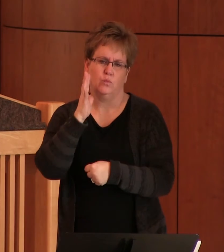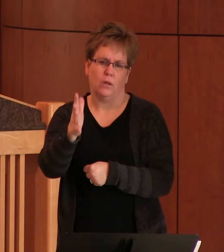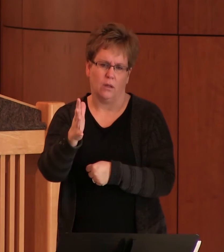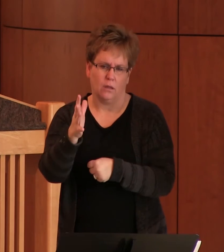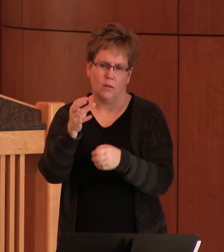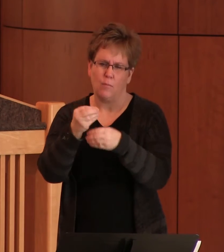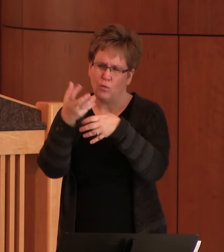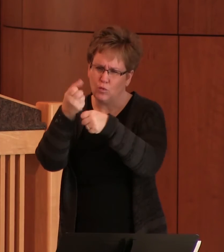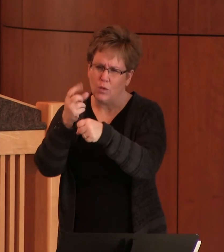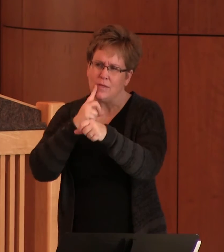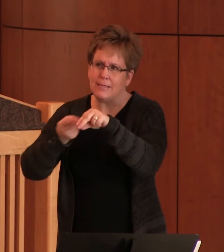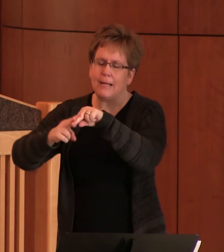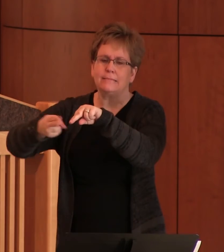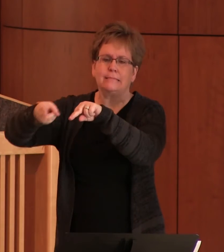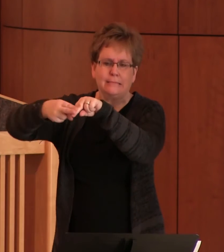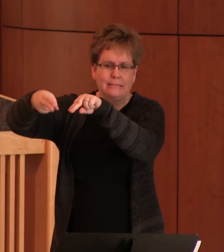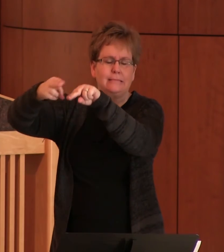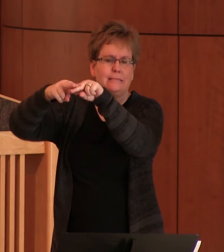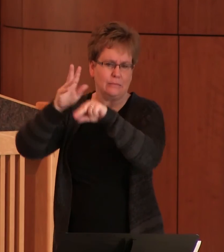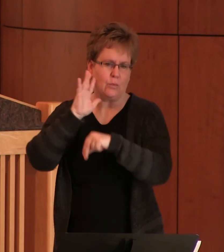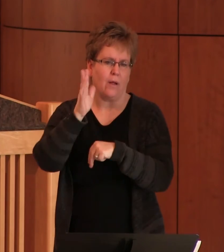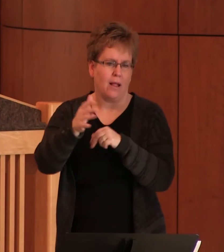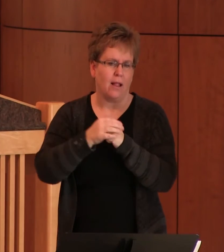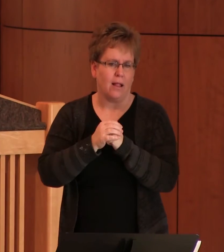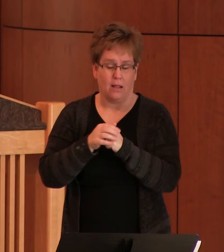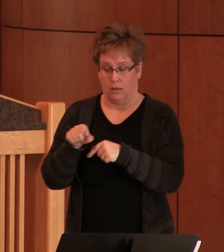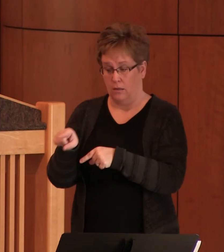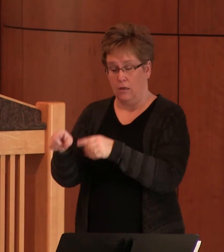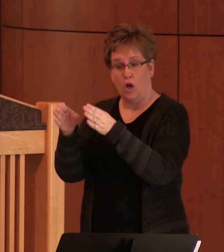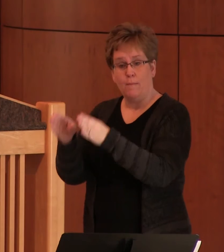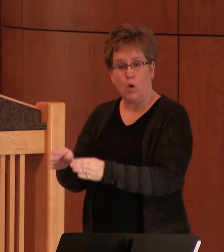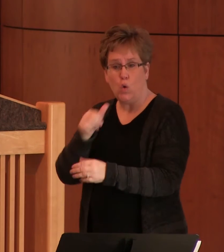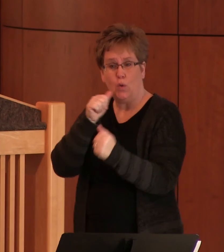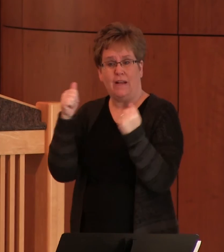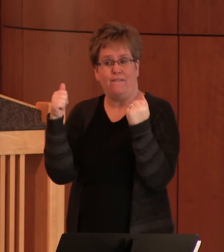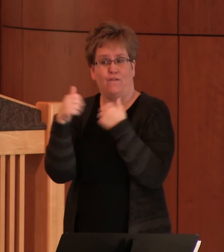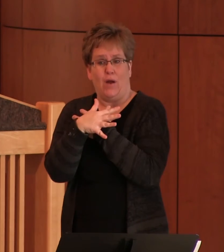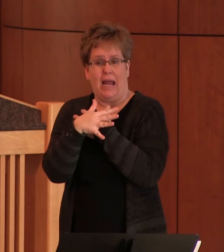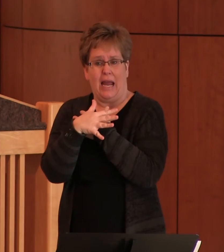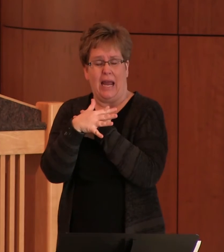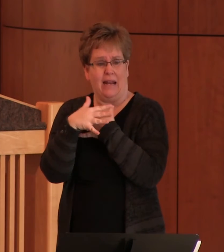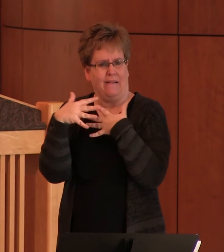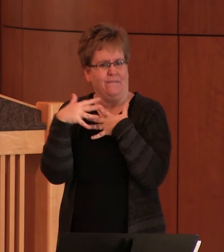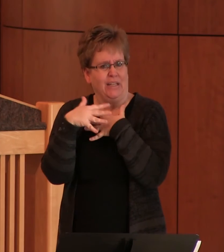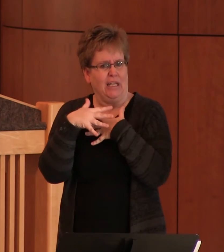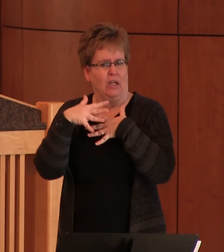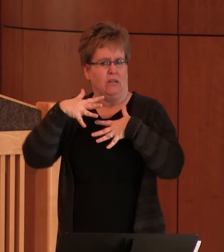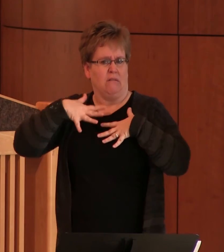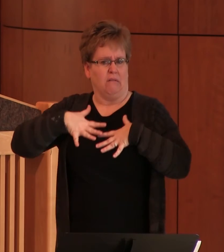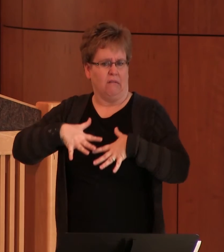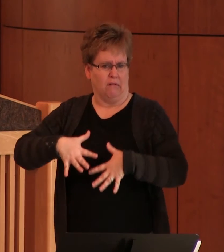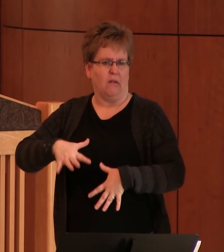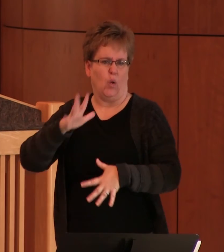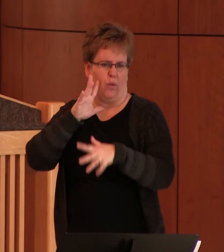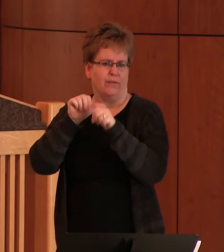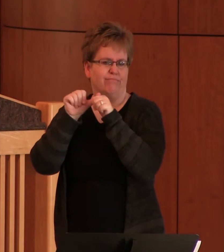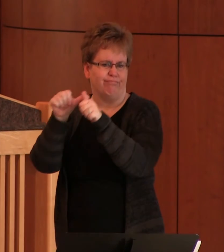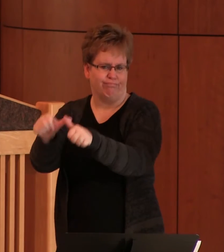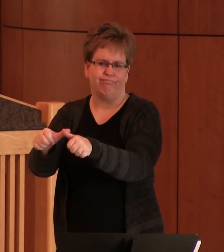brings more trust in God. But to the one who is afraid, only fear and sorrow can come